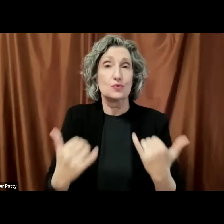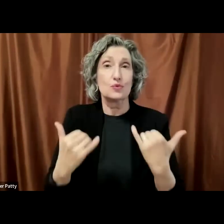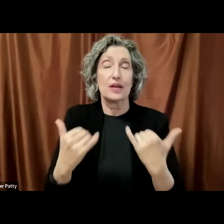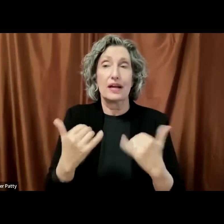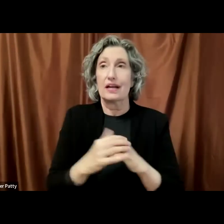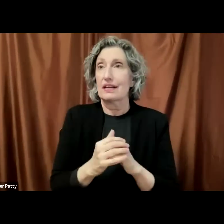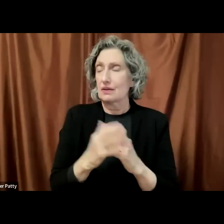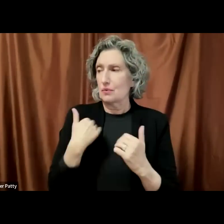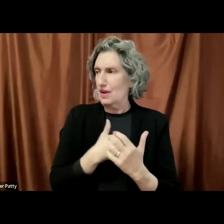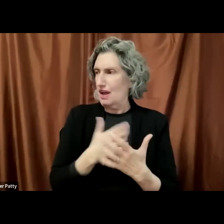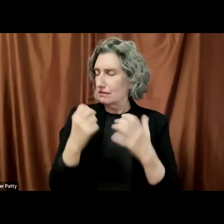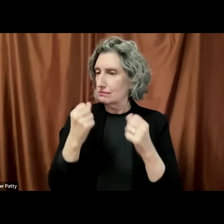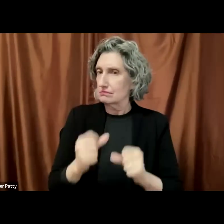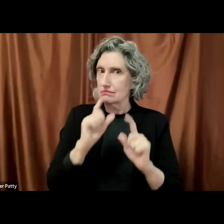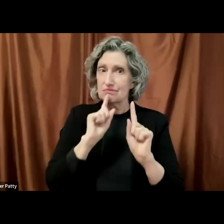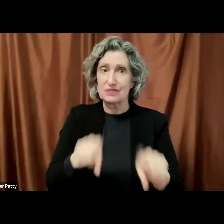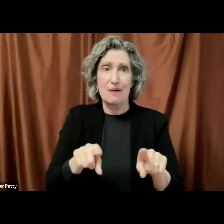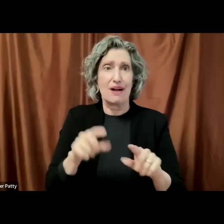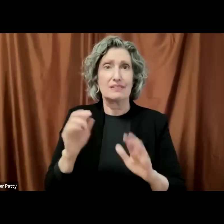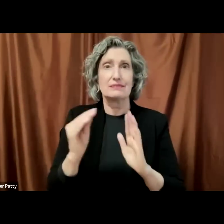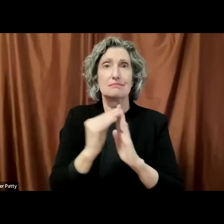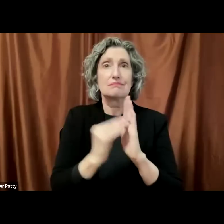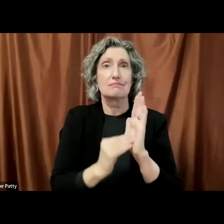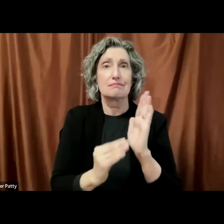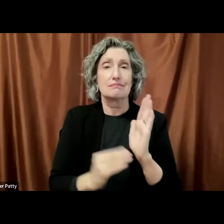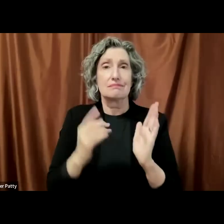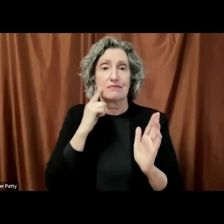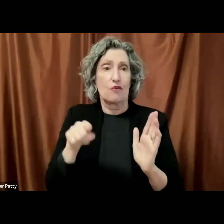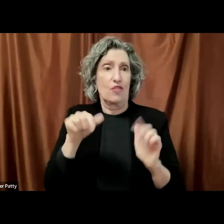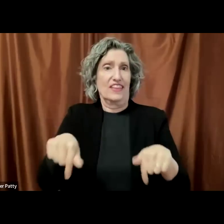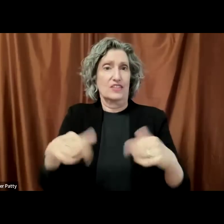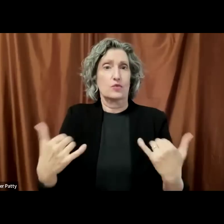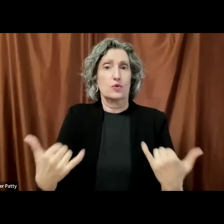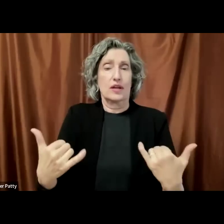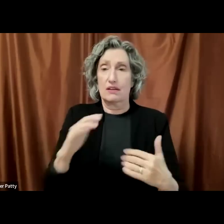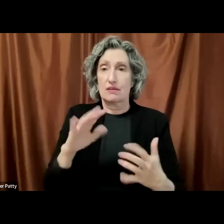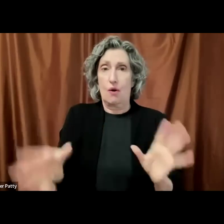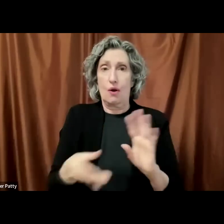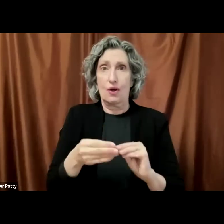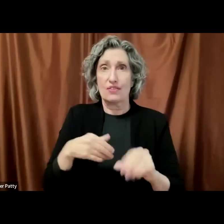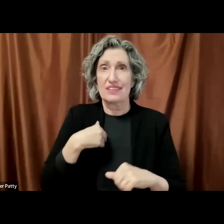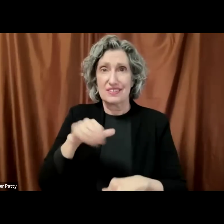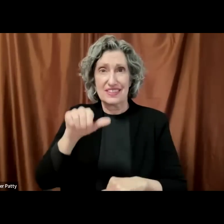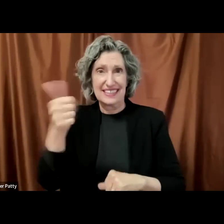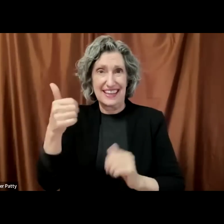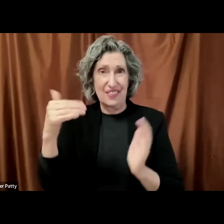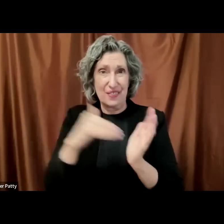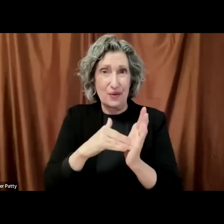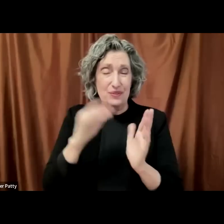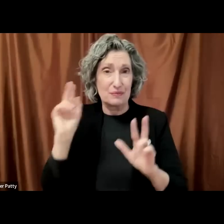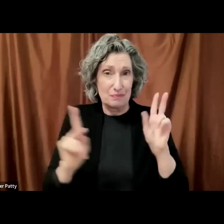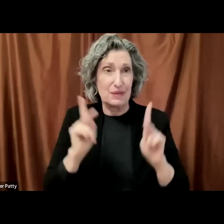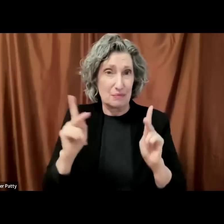have over about 10,000 people that registered to be here live and another 10,000